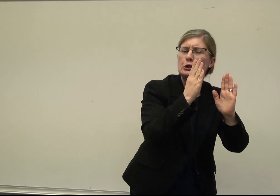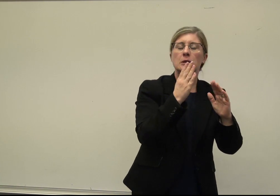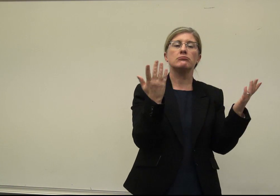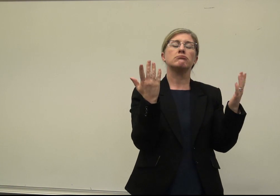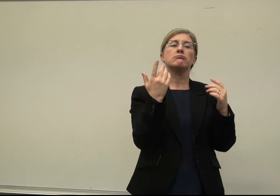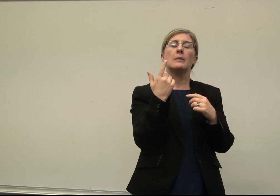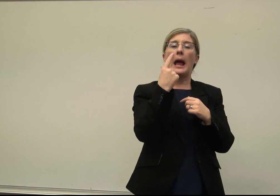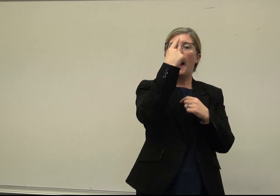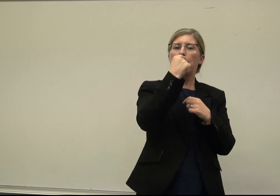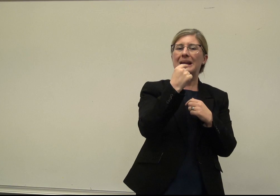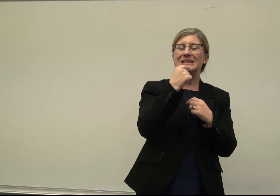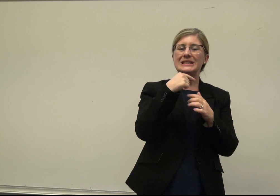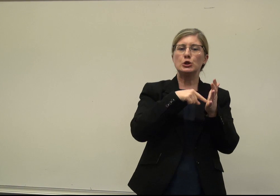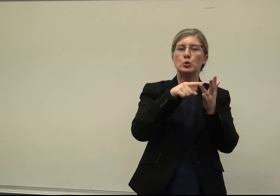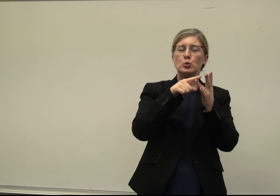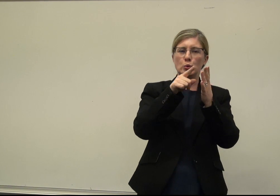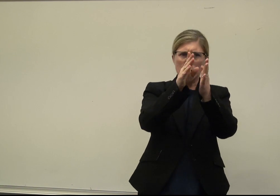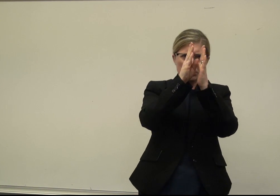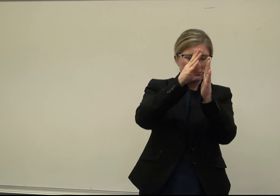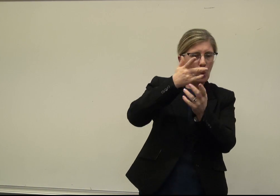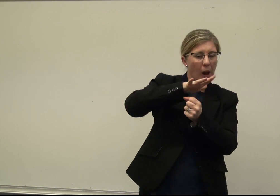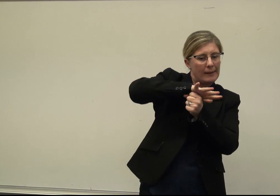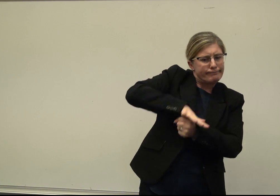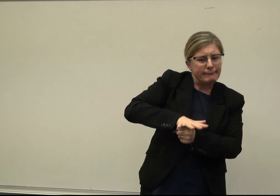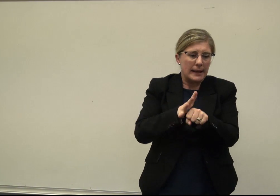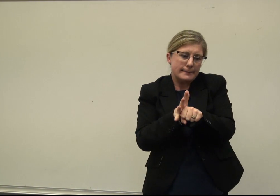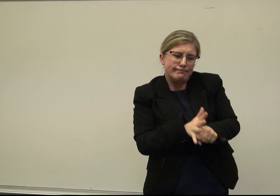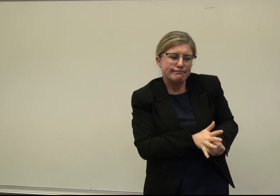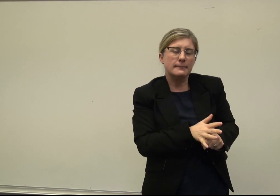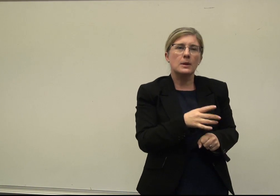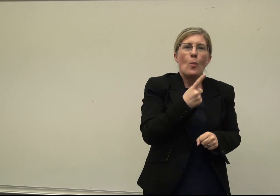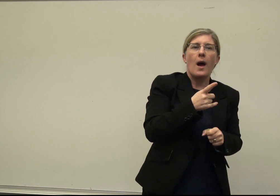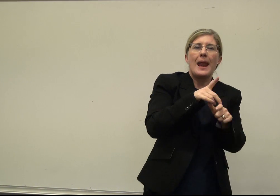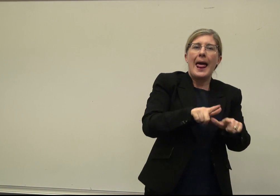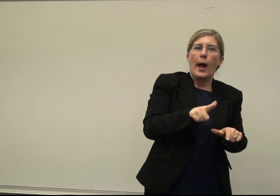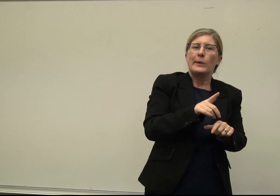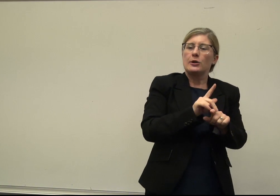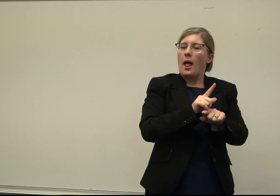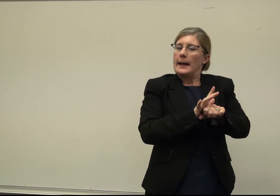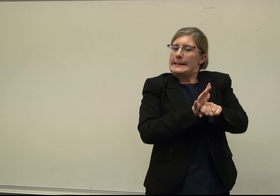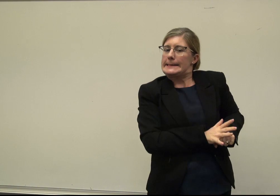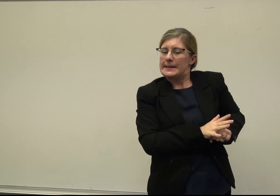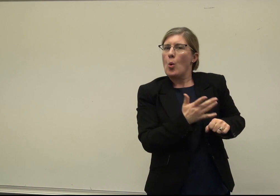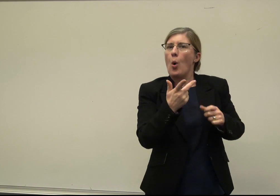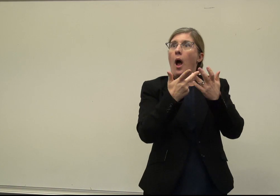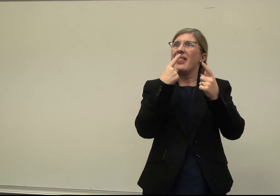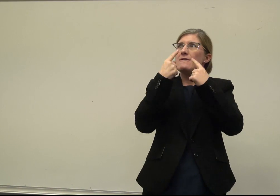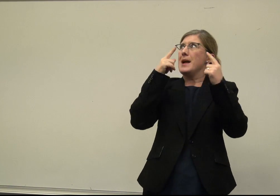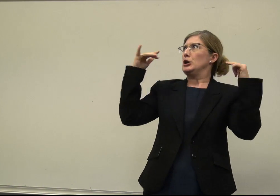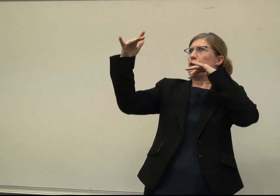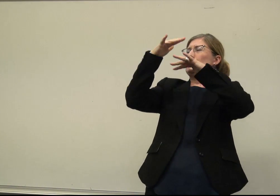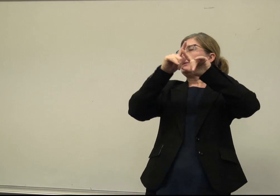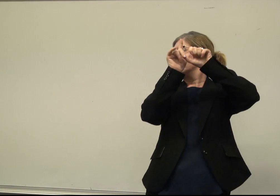focus attention and exclude or inhibit irrelevant information. And if you remember,